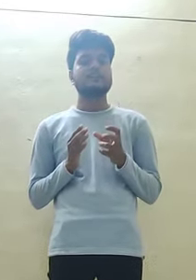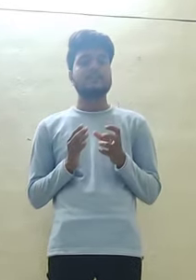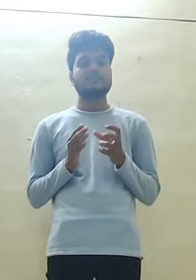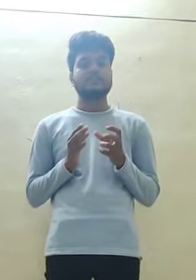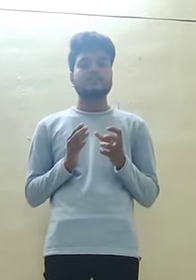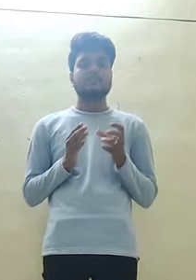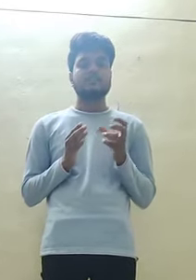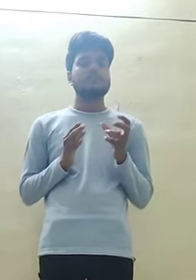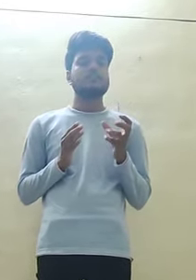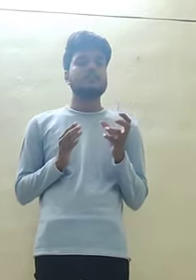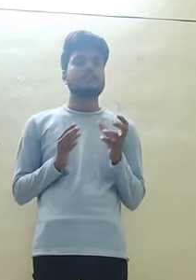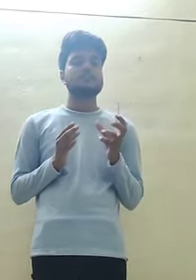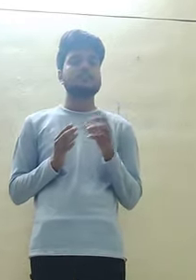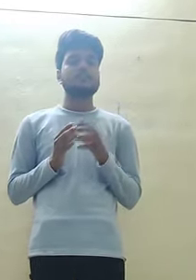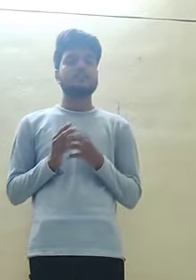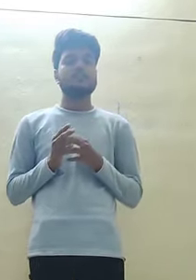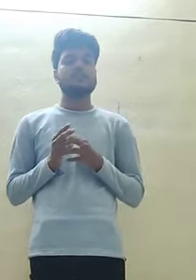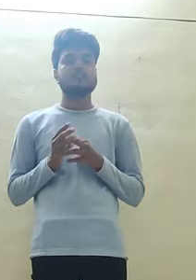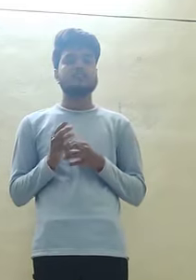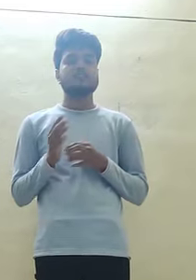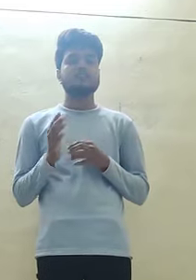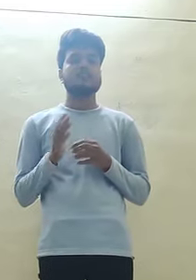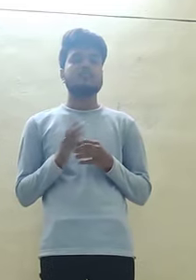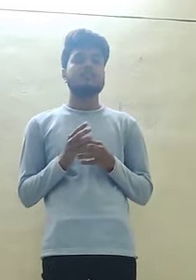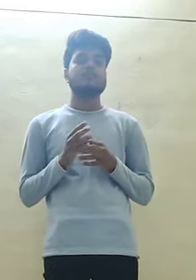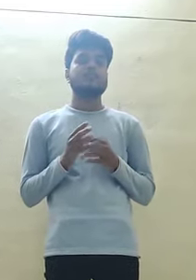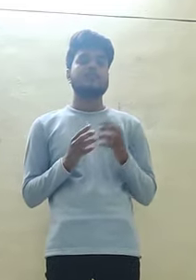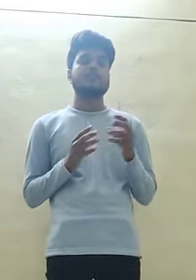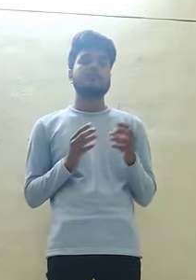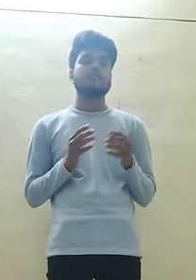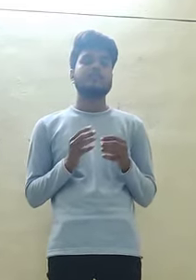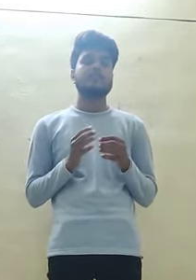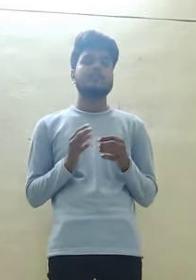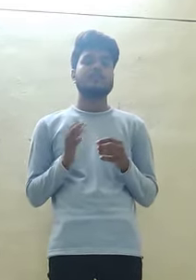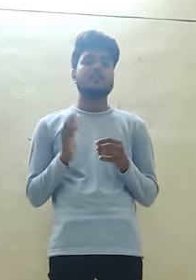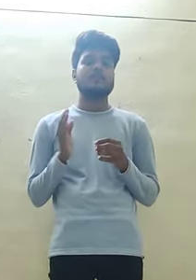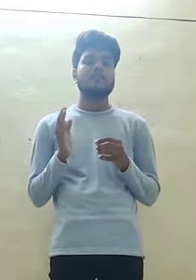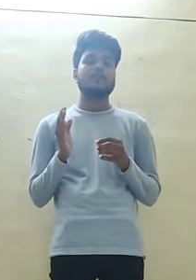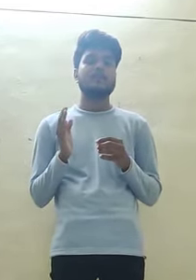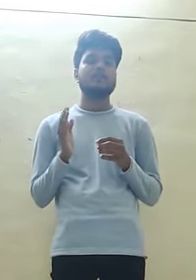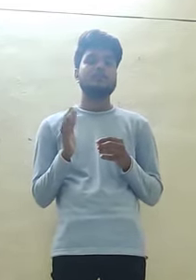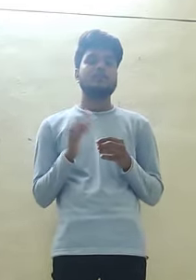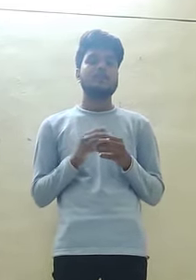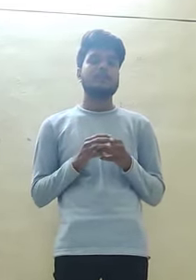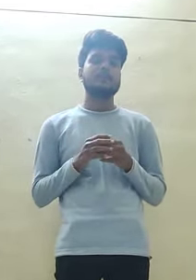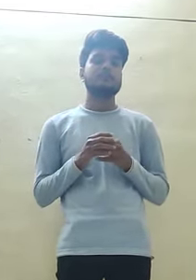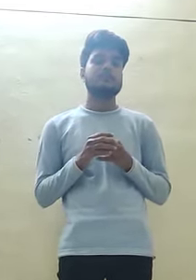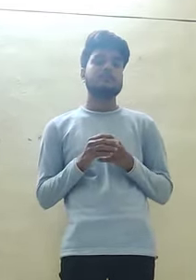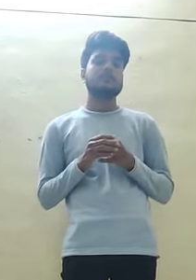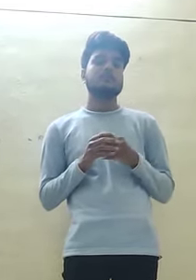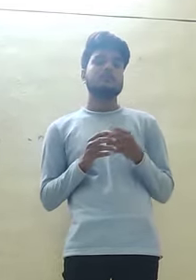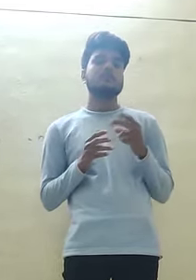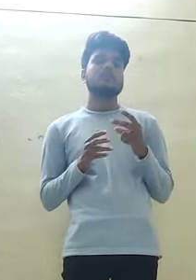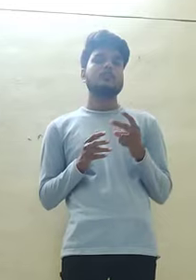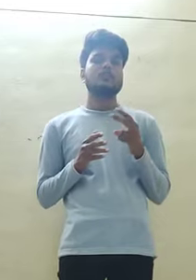interface as a functional interface. Now we will see why use a lambda expression. So there are the